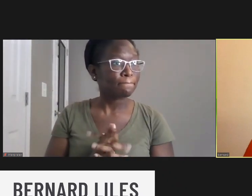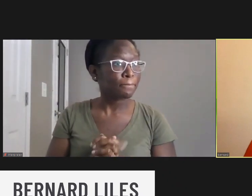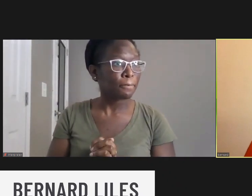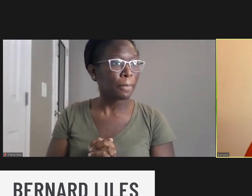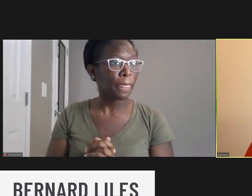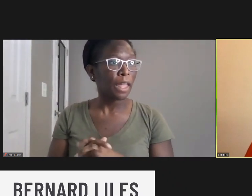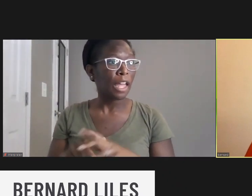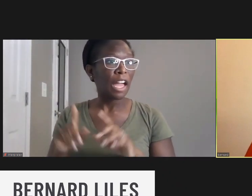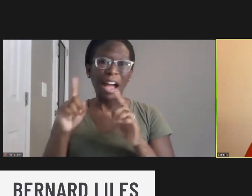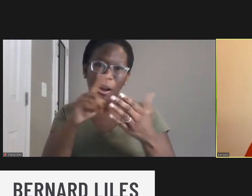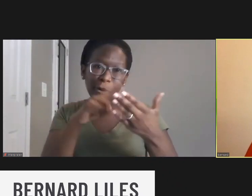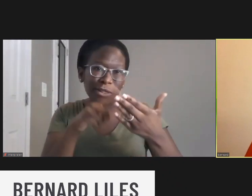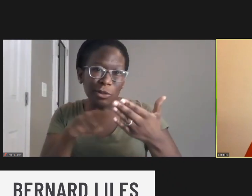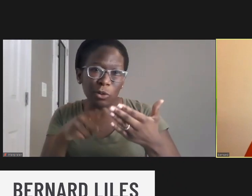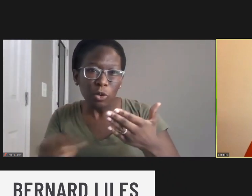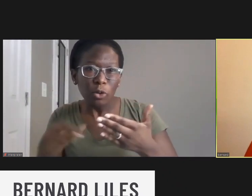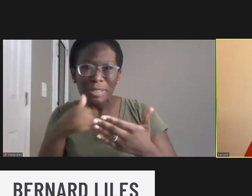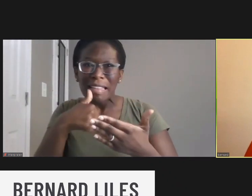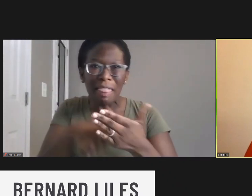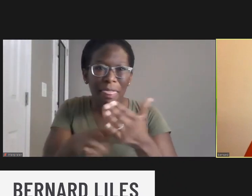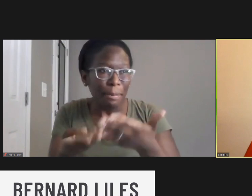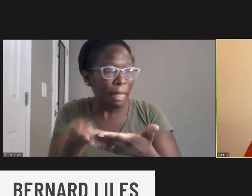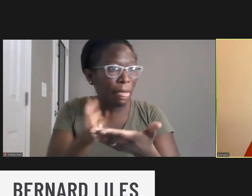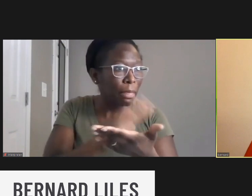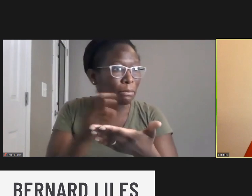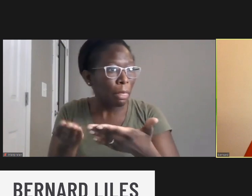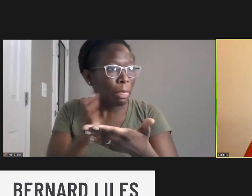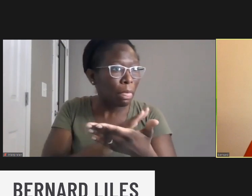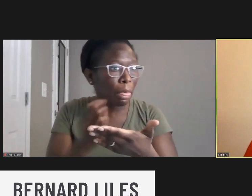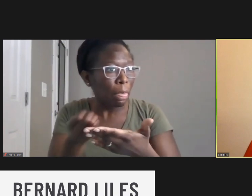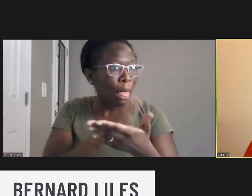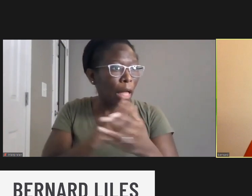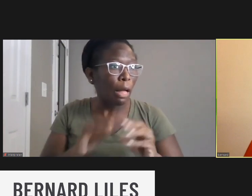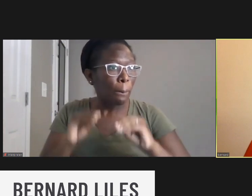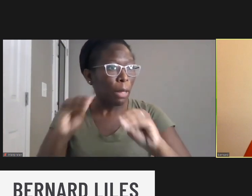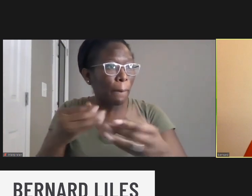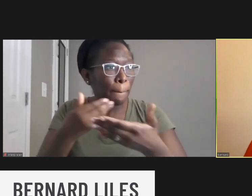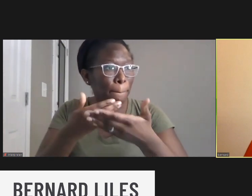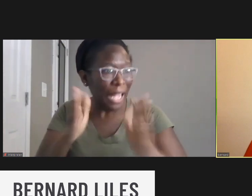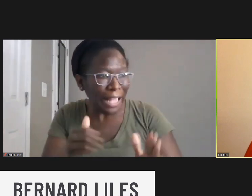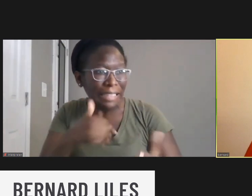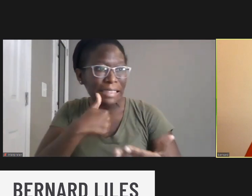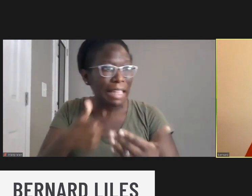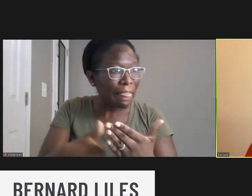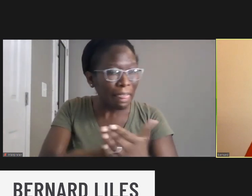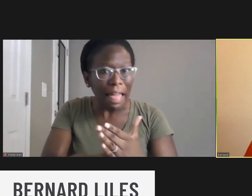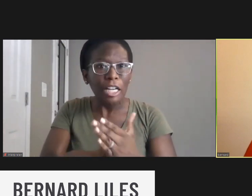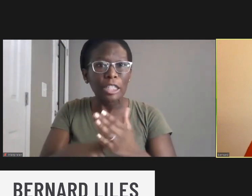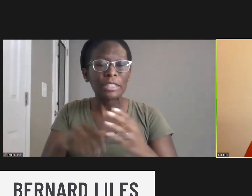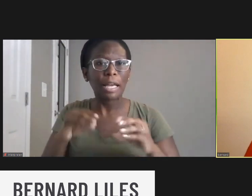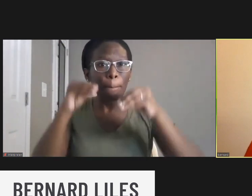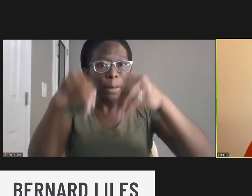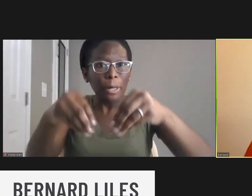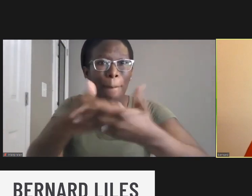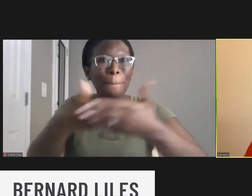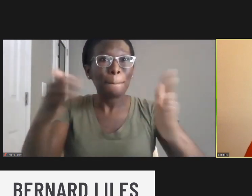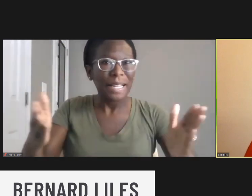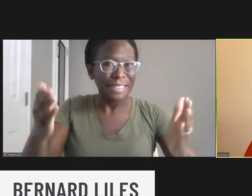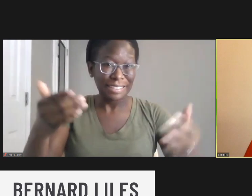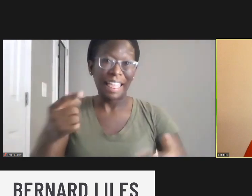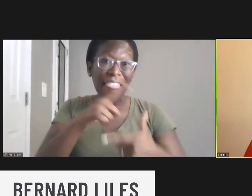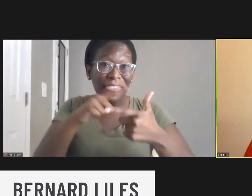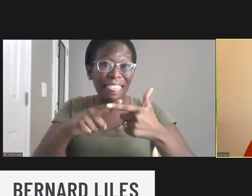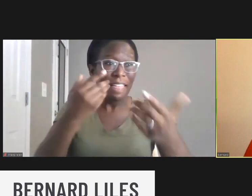packages, letters into bins. After that, I take the bins up and place the